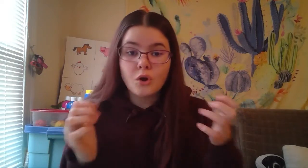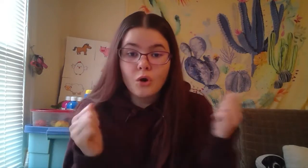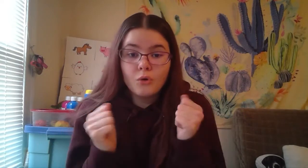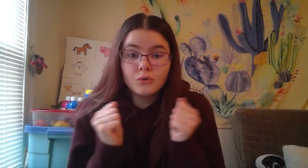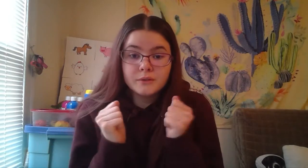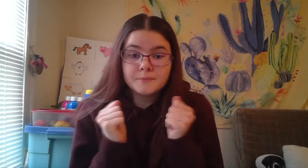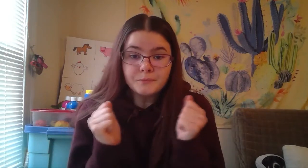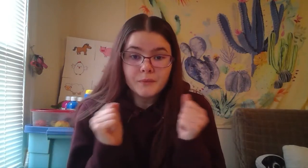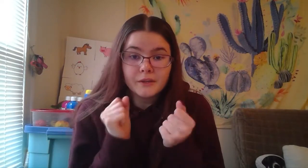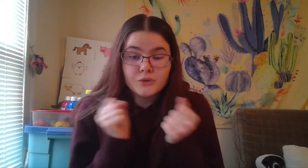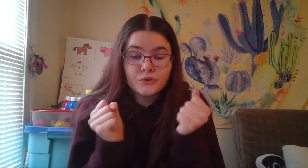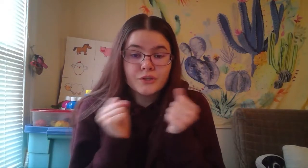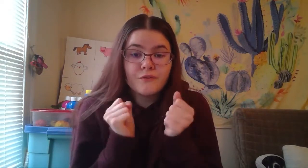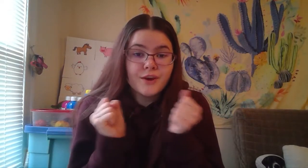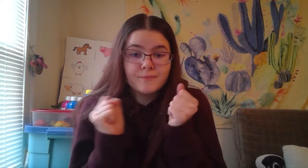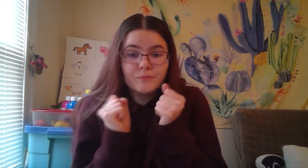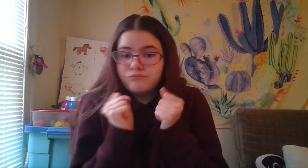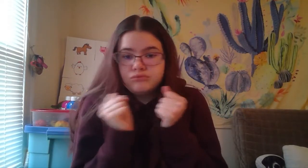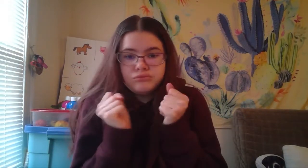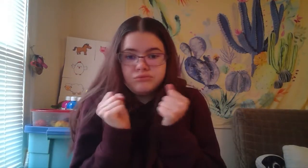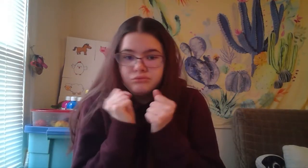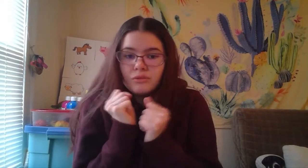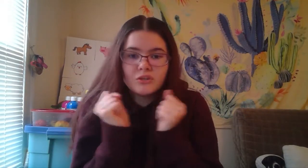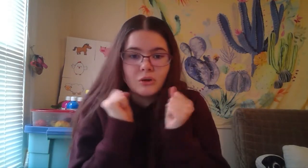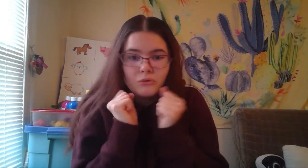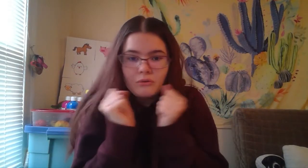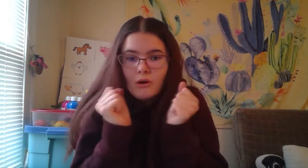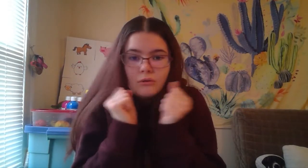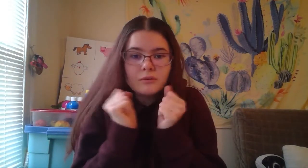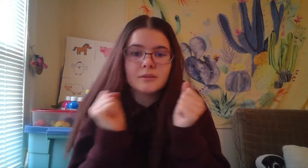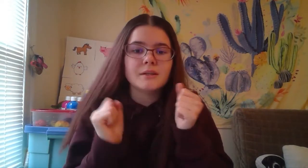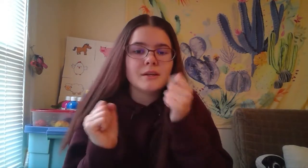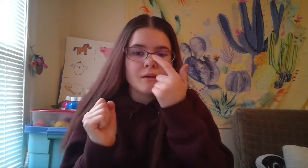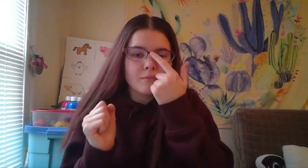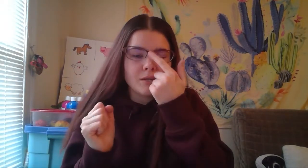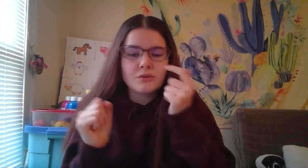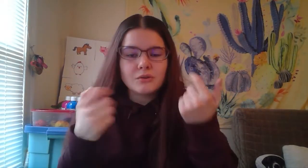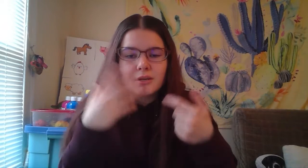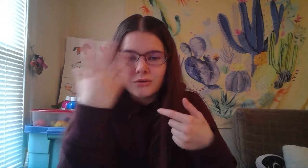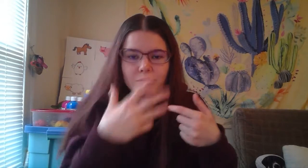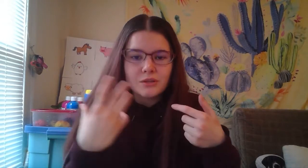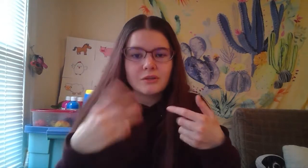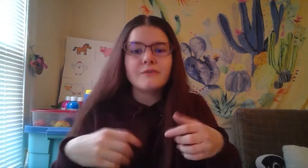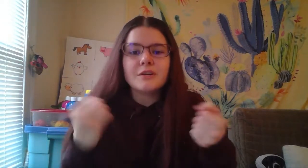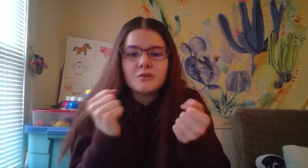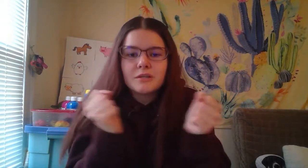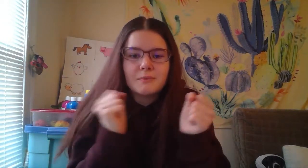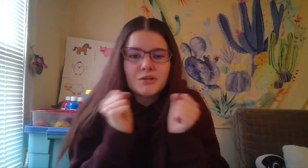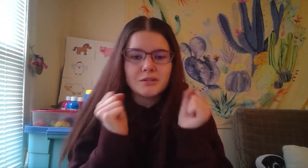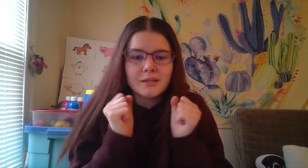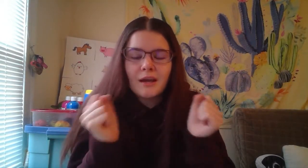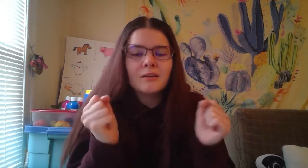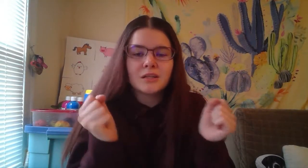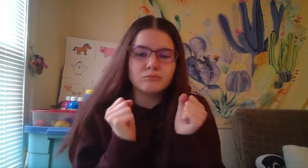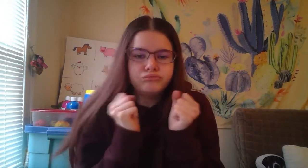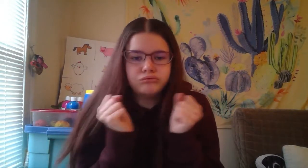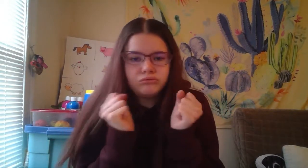hot. Cold. Like you're shivering. Cold. Make sure that you're using your facial expressions again.